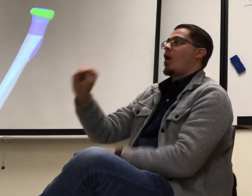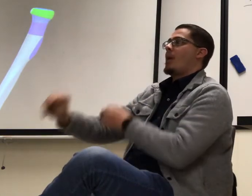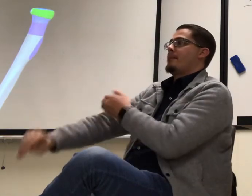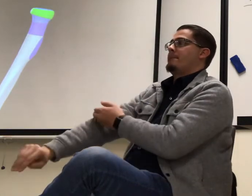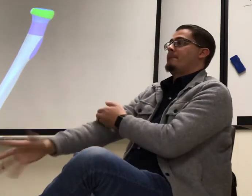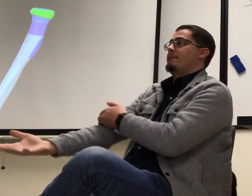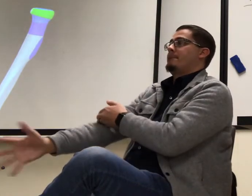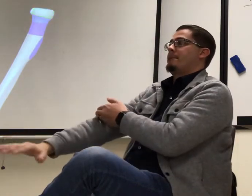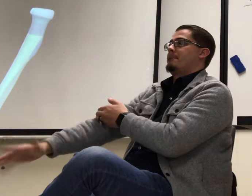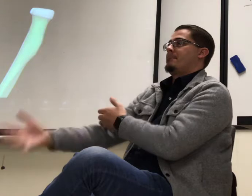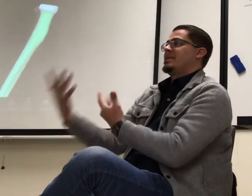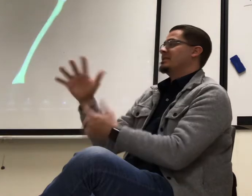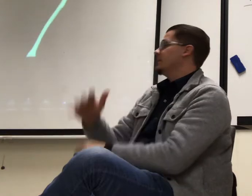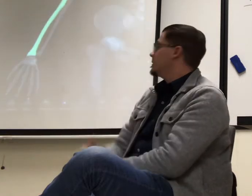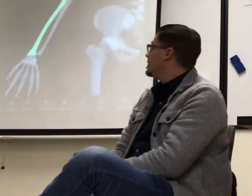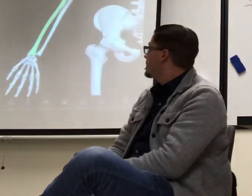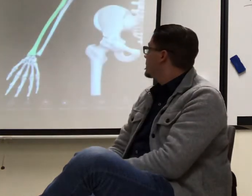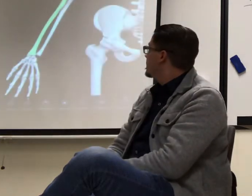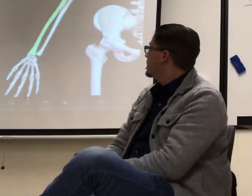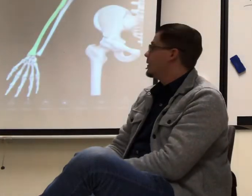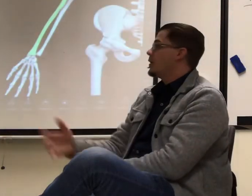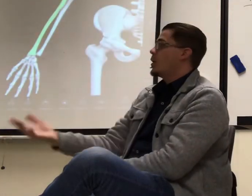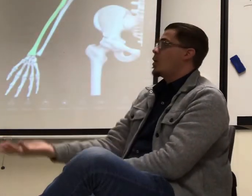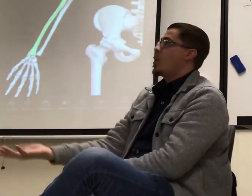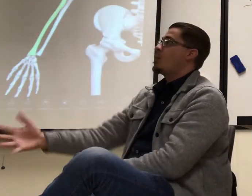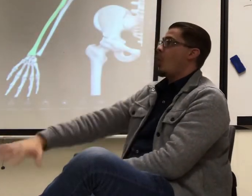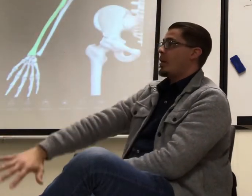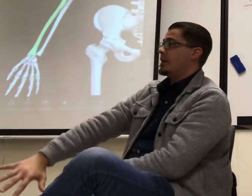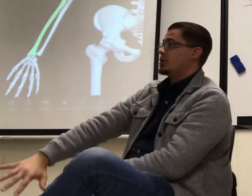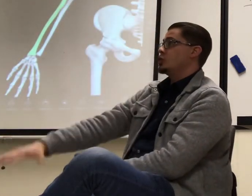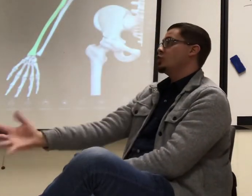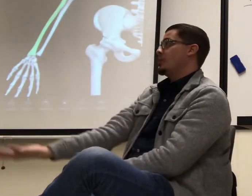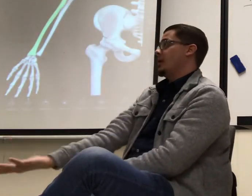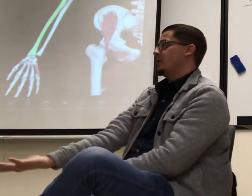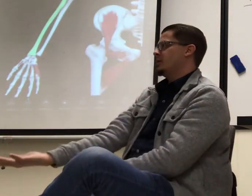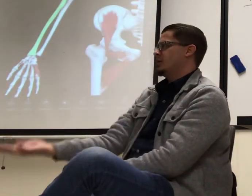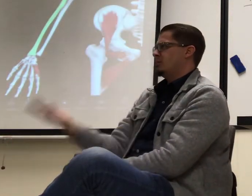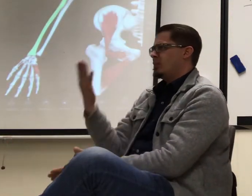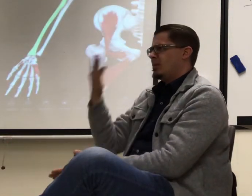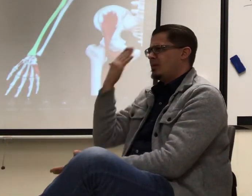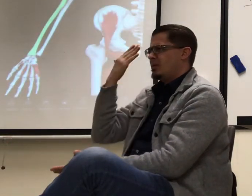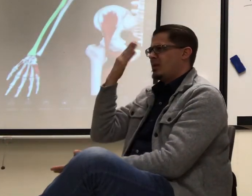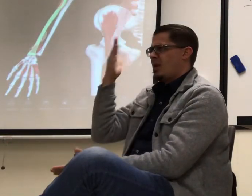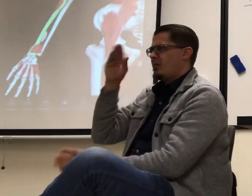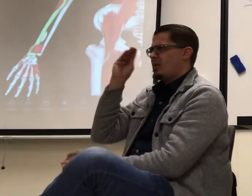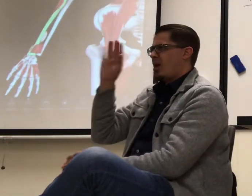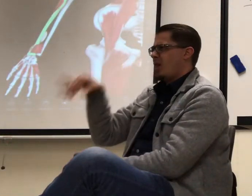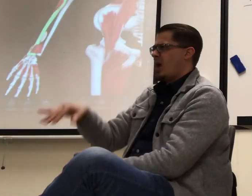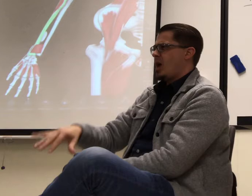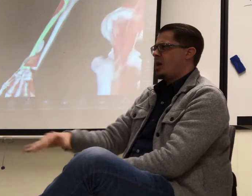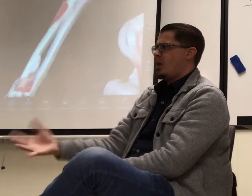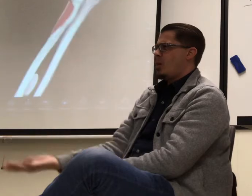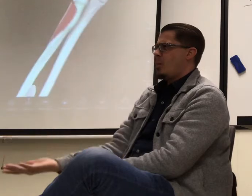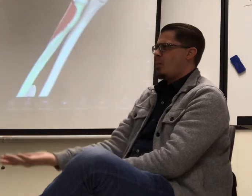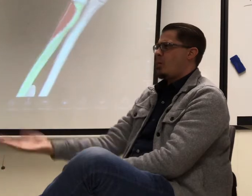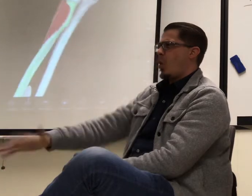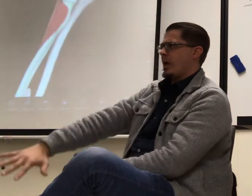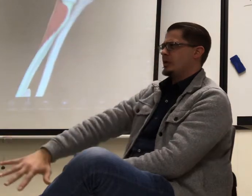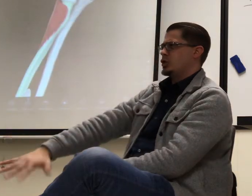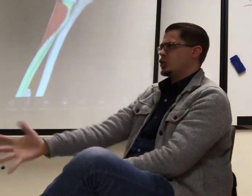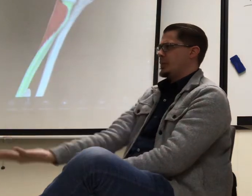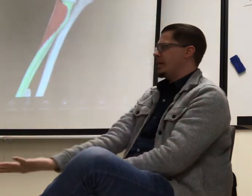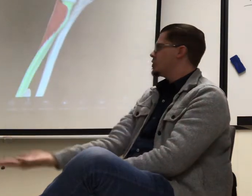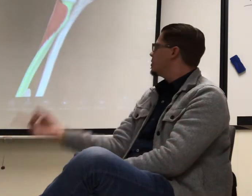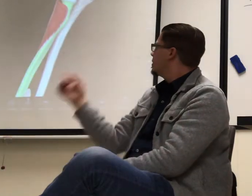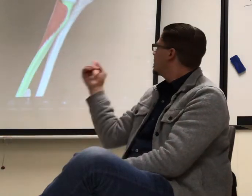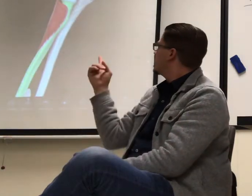Let me show you pronation supination in case you forgot. Maybe I never taught it, I don't know. Well, here you go.